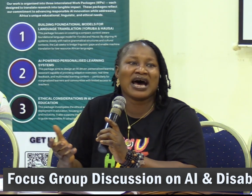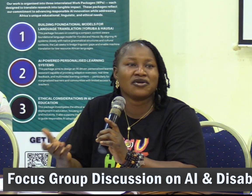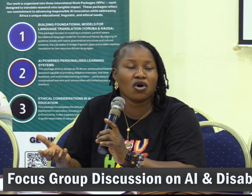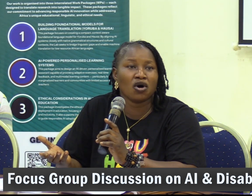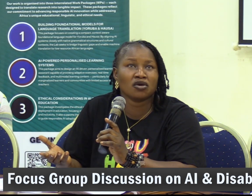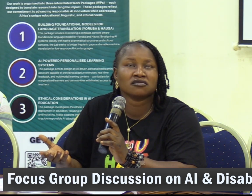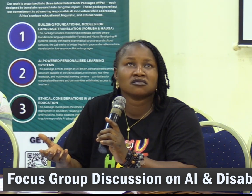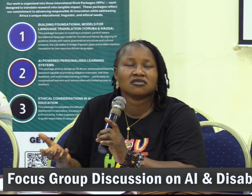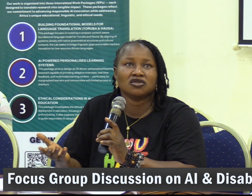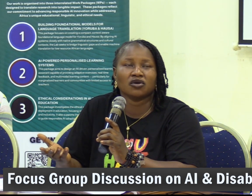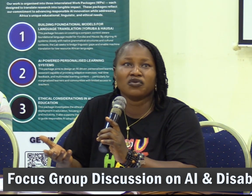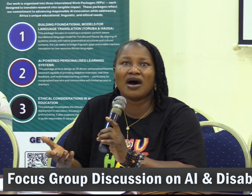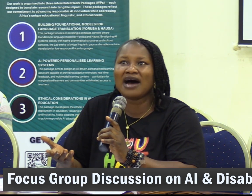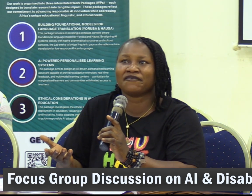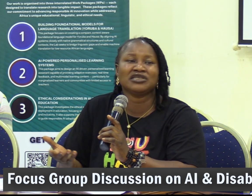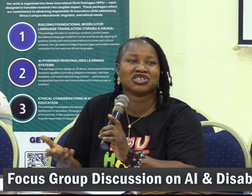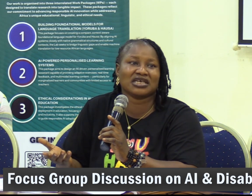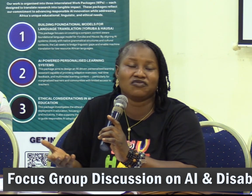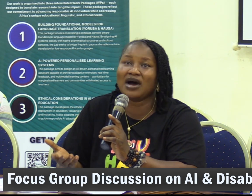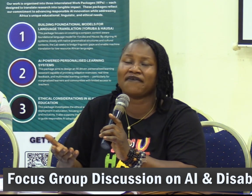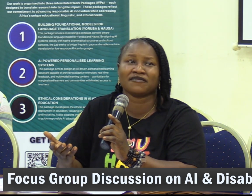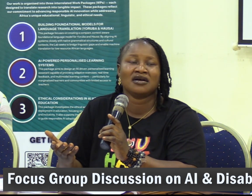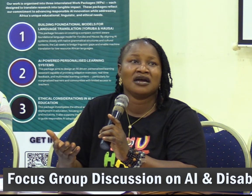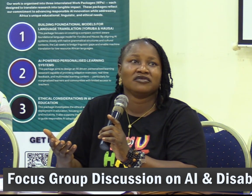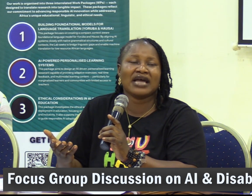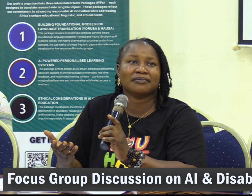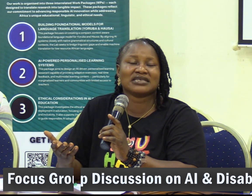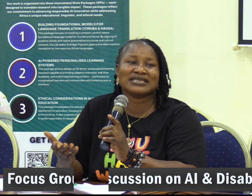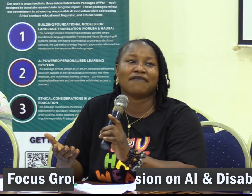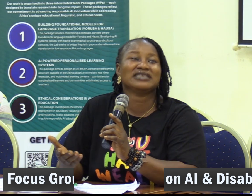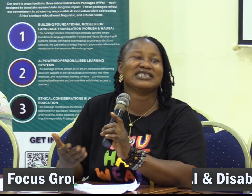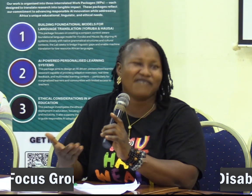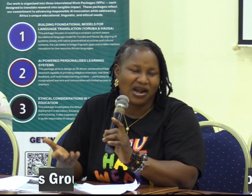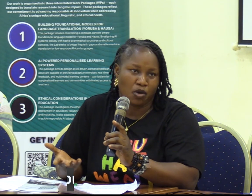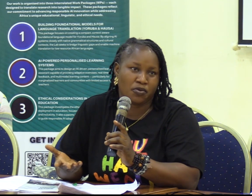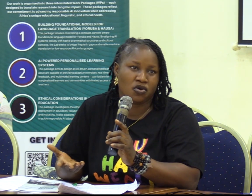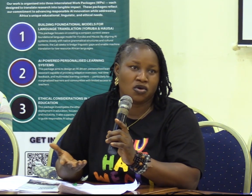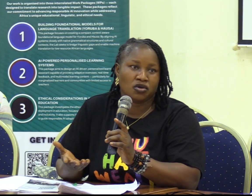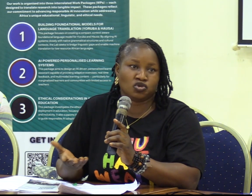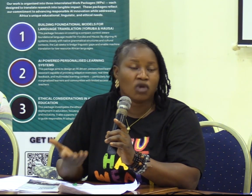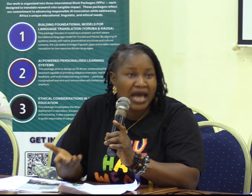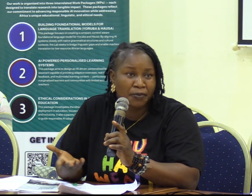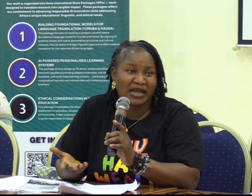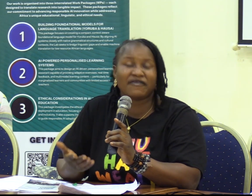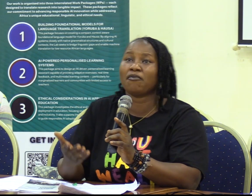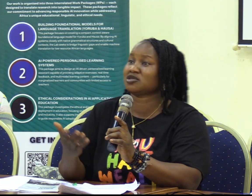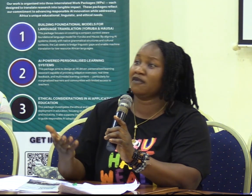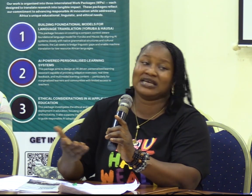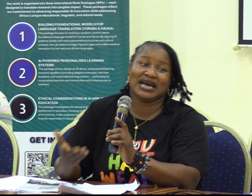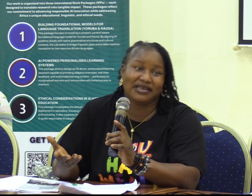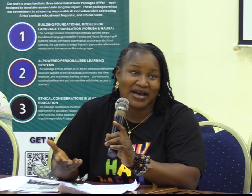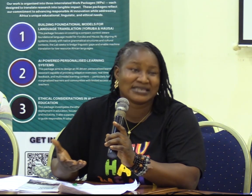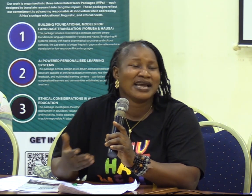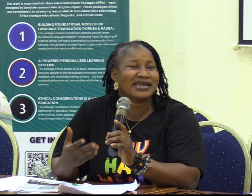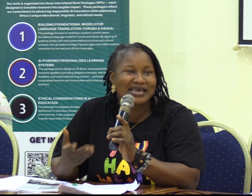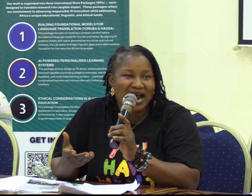And there are we don't have initiatives, we don't have things that have been developed to help. In fact, most of